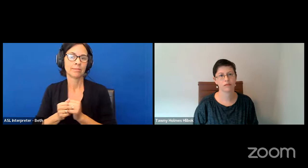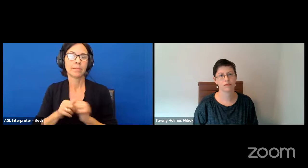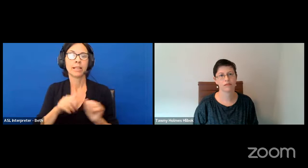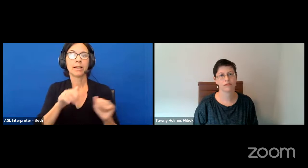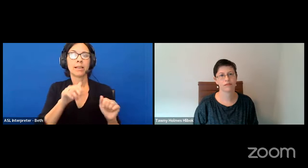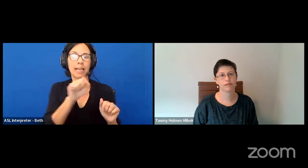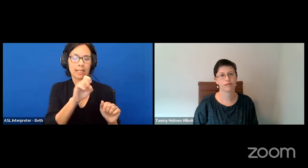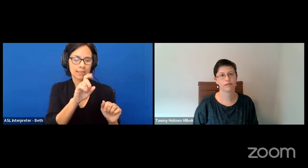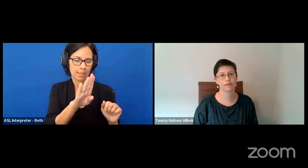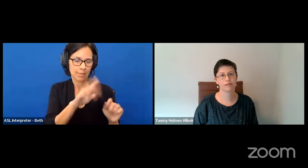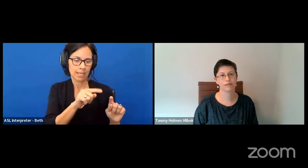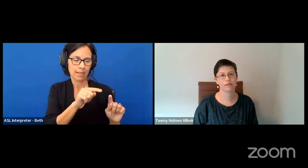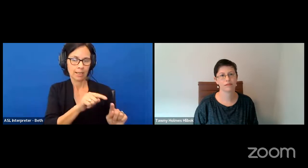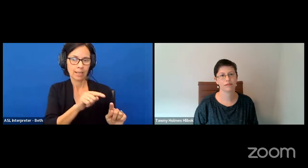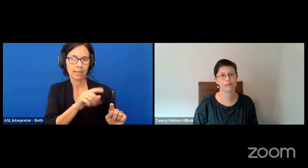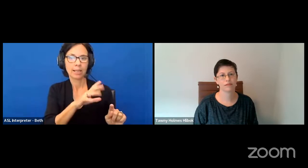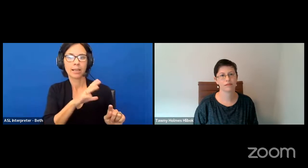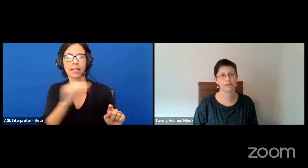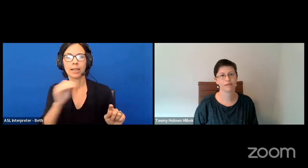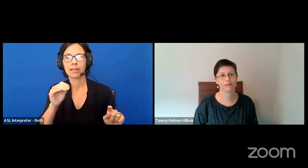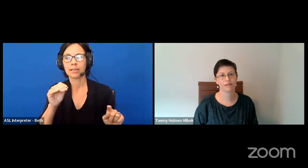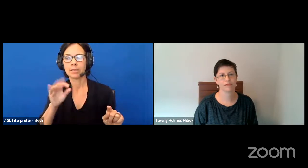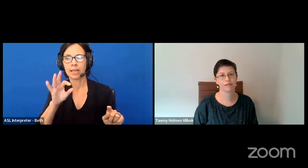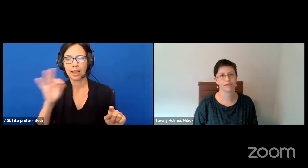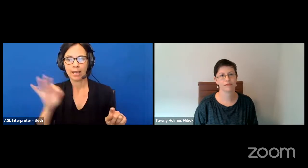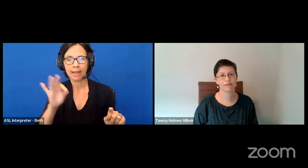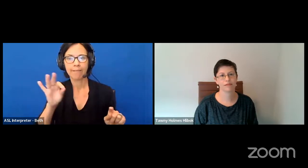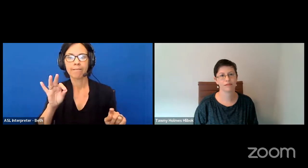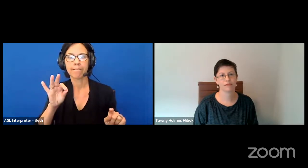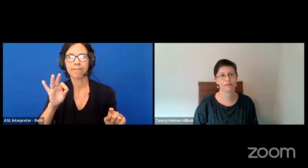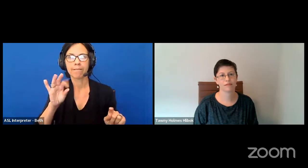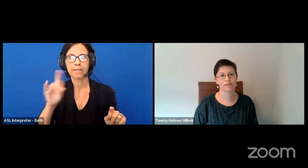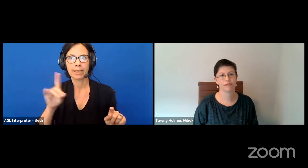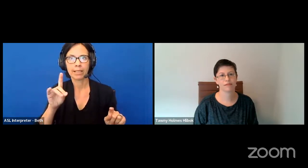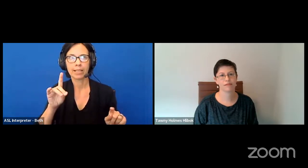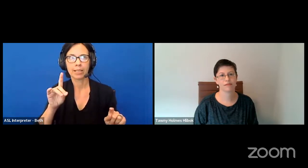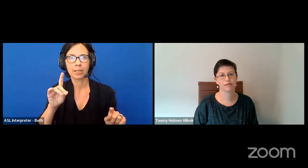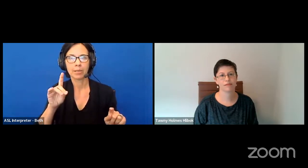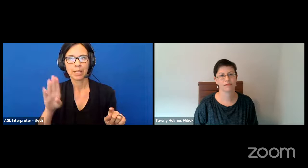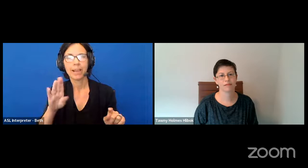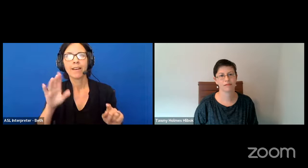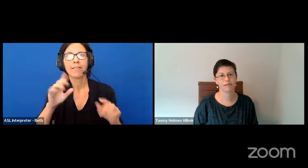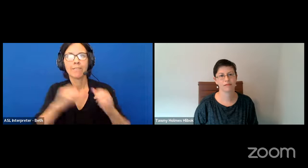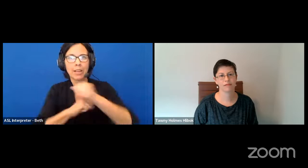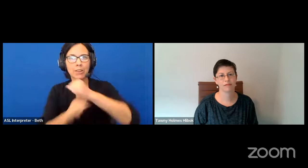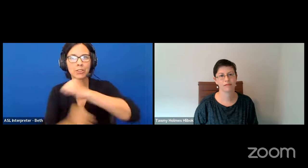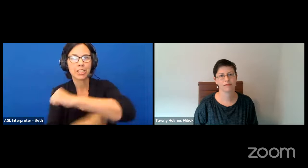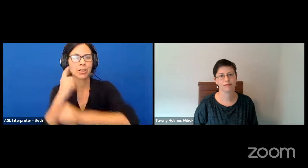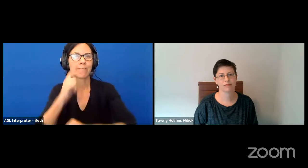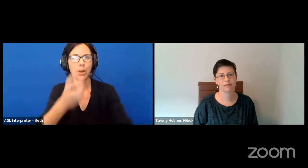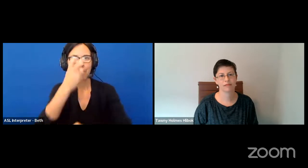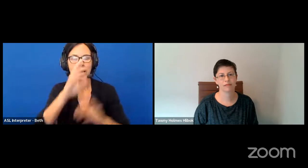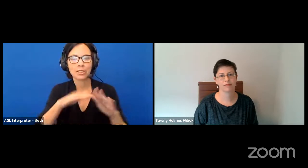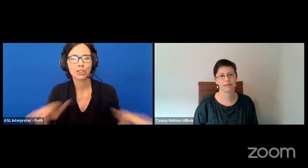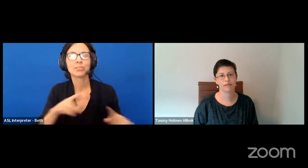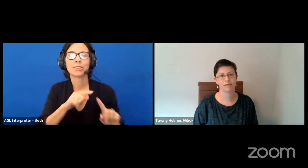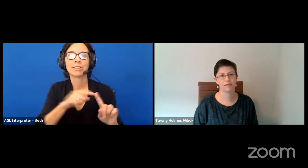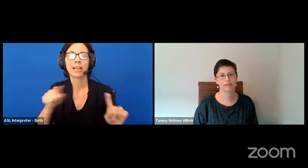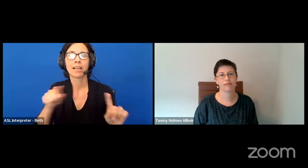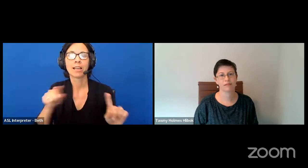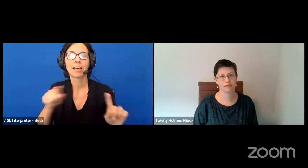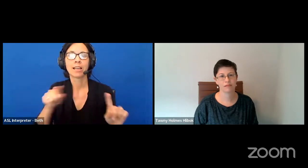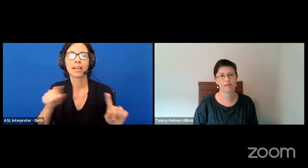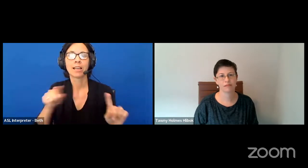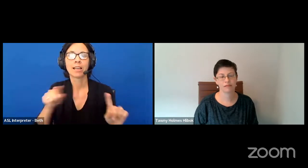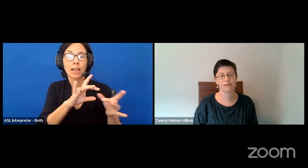ASDB and FBC, Foundation for Blind Children, they collaborate with AZEP to